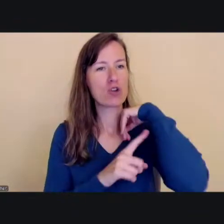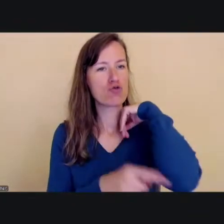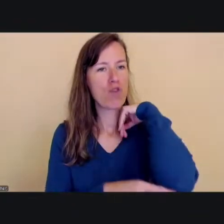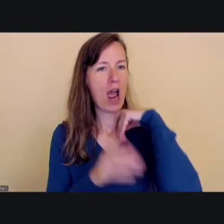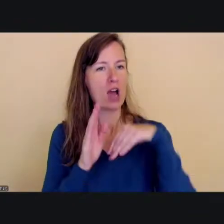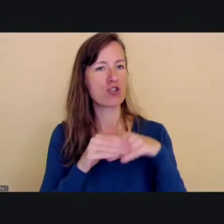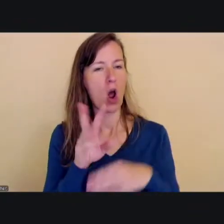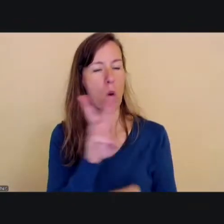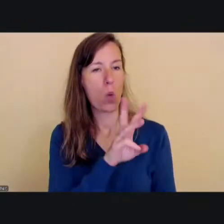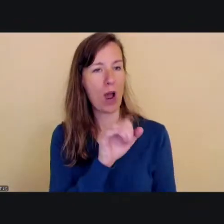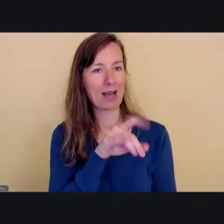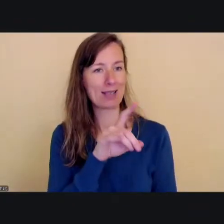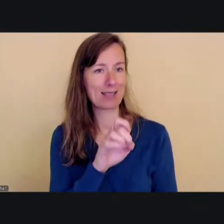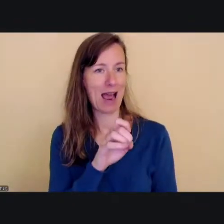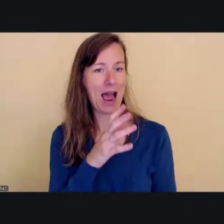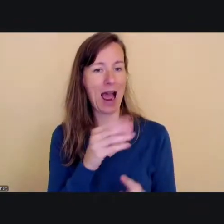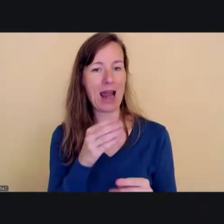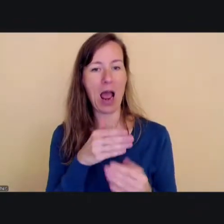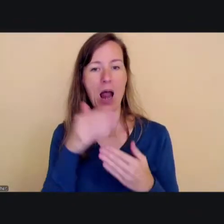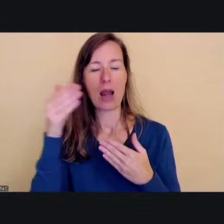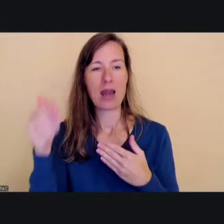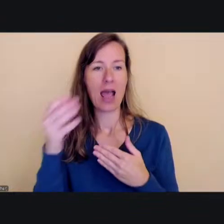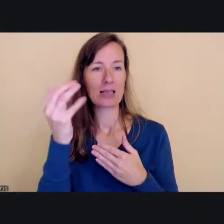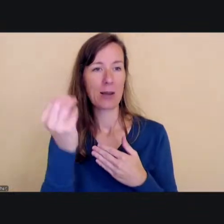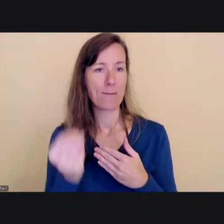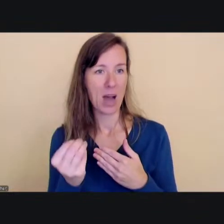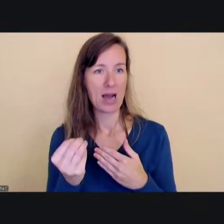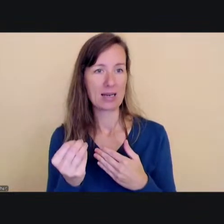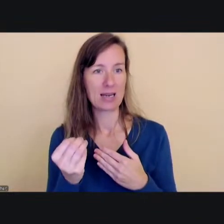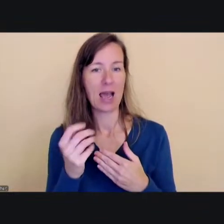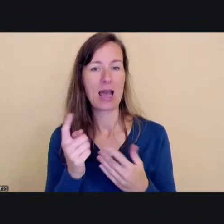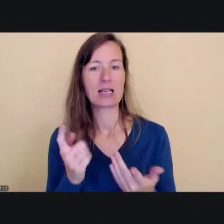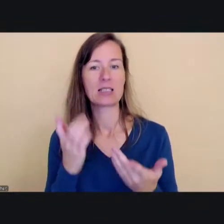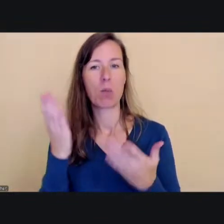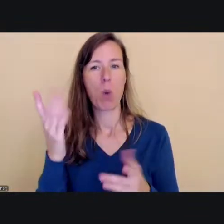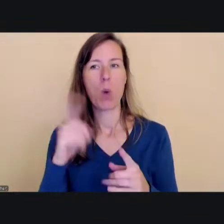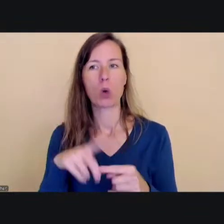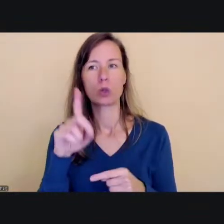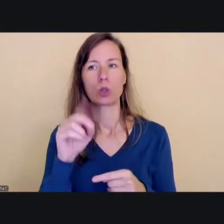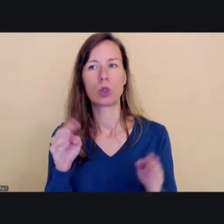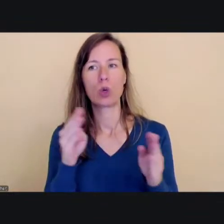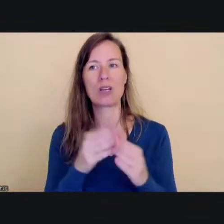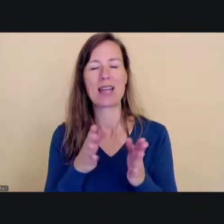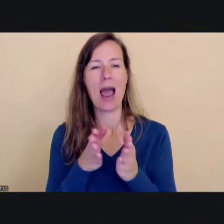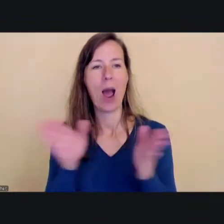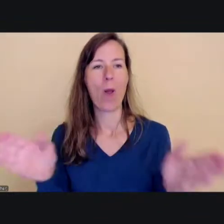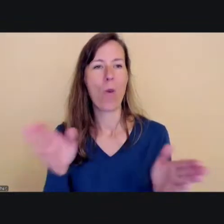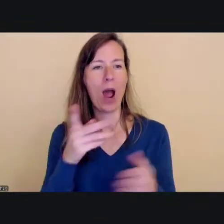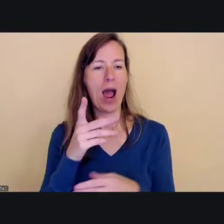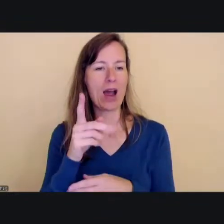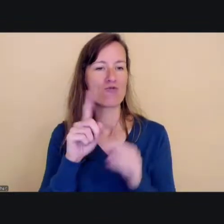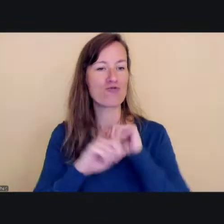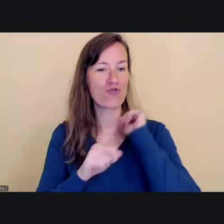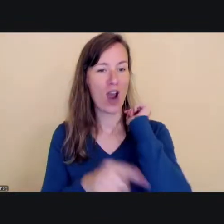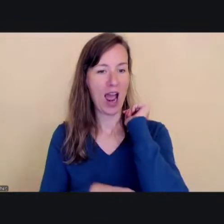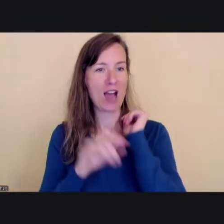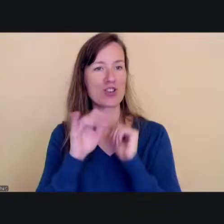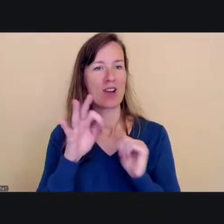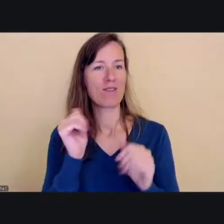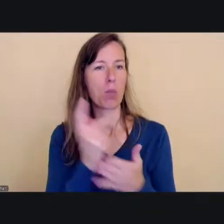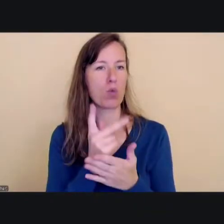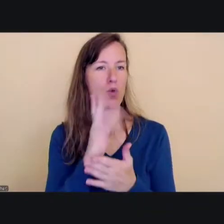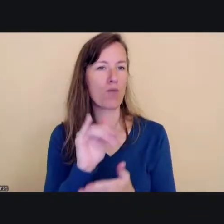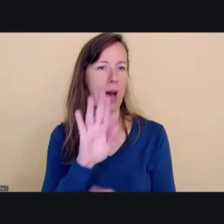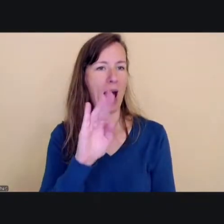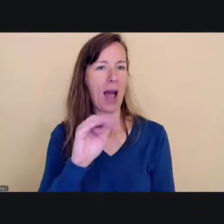Monday, it would be proposed to do town-wide trash if approved by the mayor and council. So we're